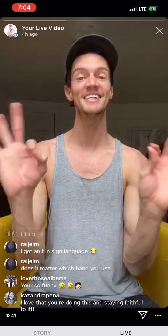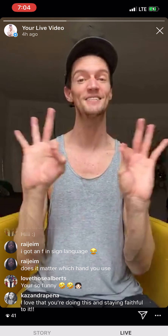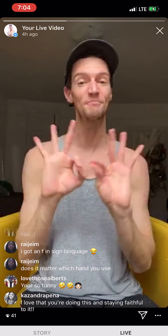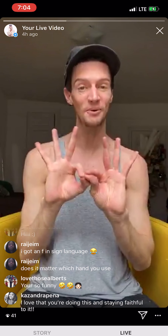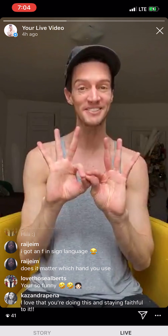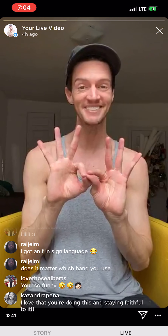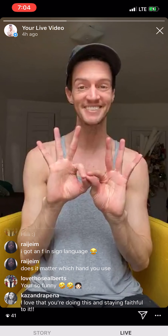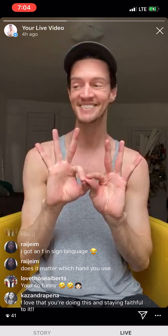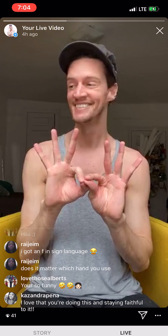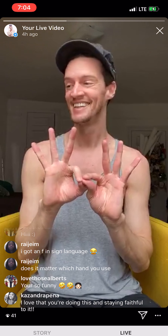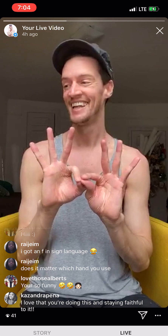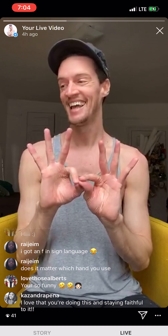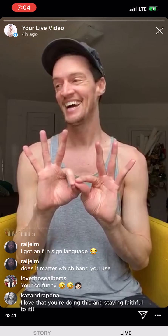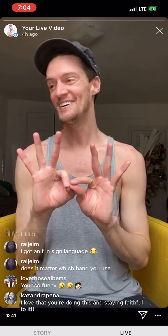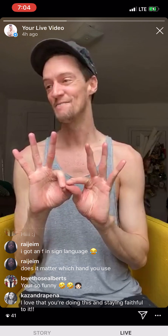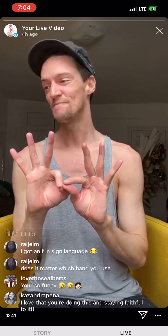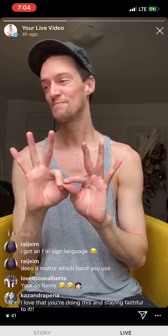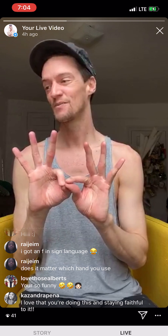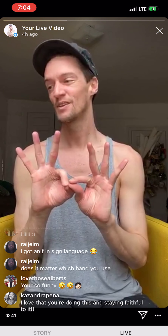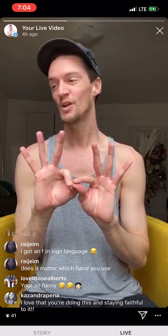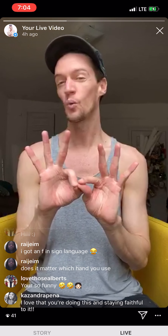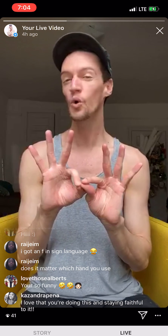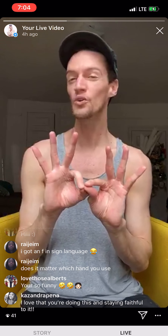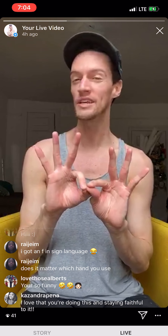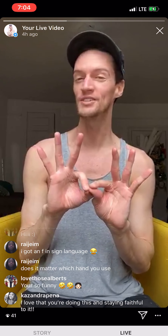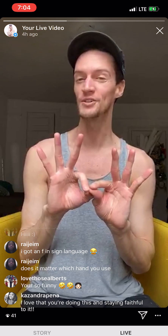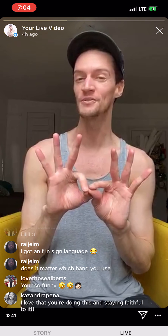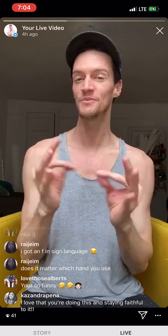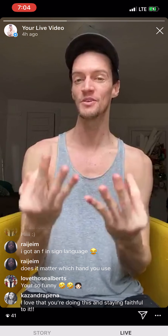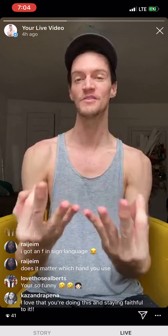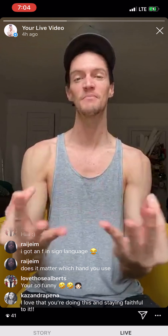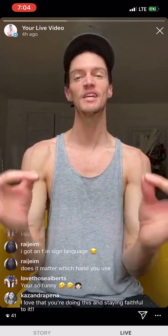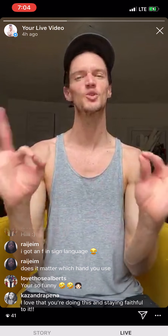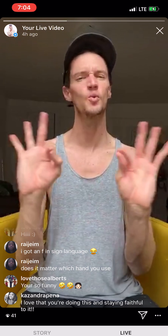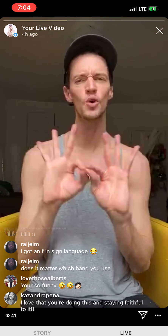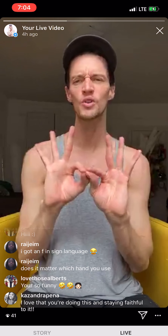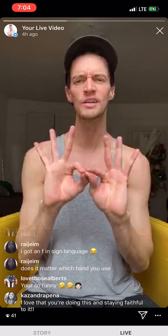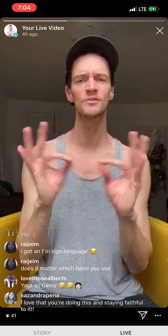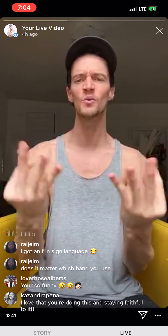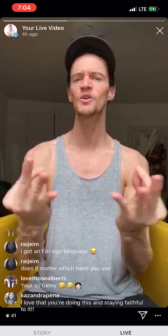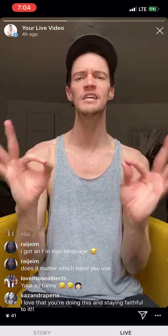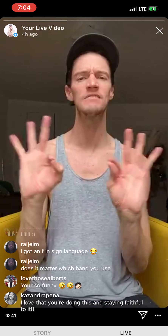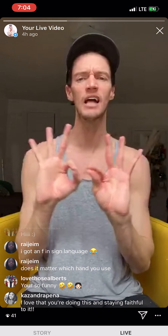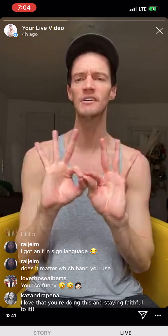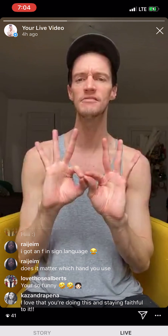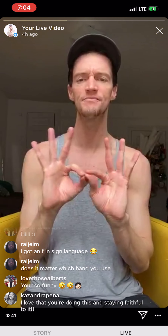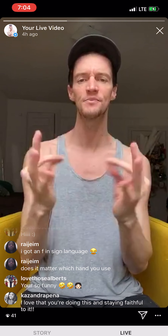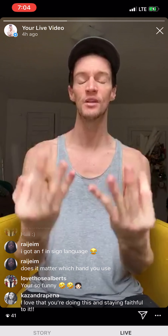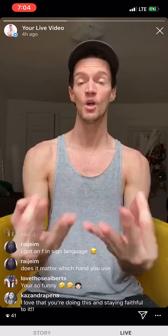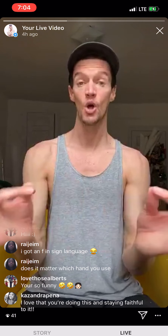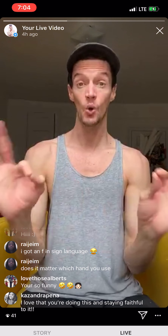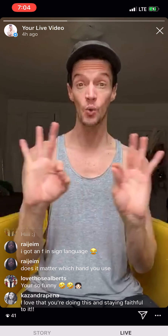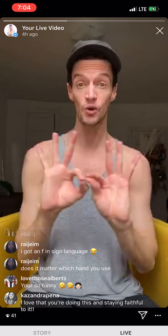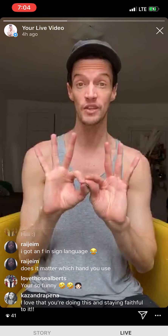important. Um worthy to. So if something is worthy. Worthy of love. Worthy.